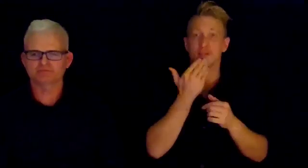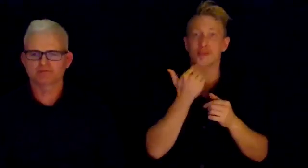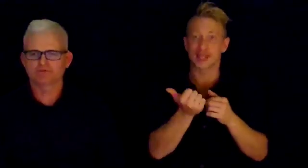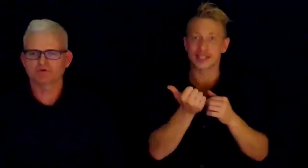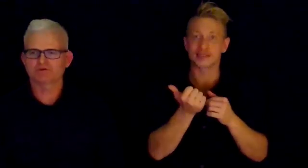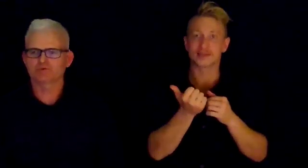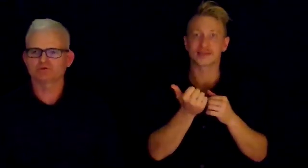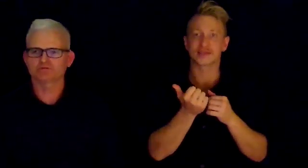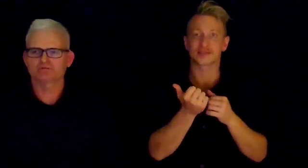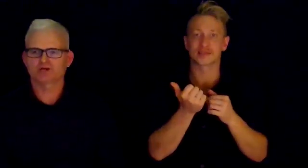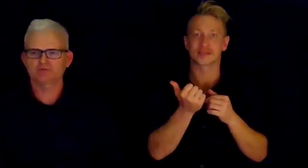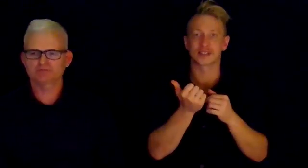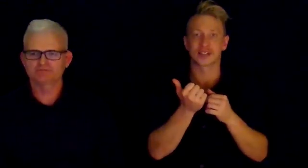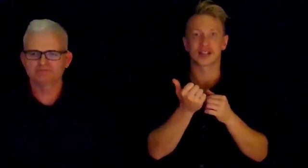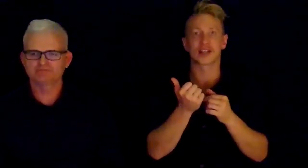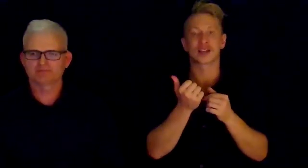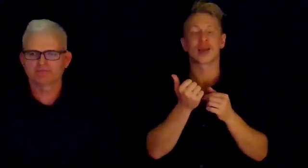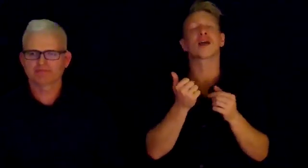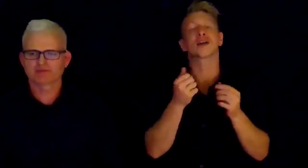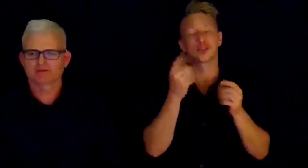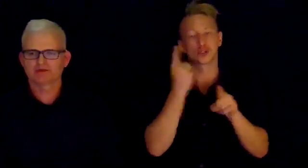about what supports are available.